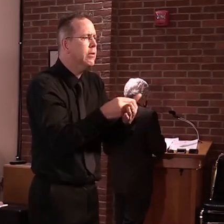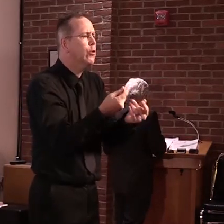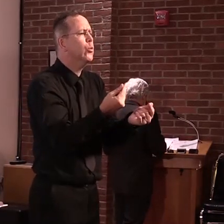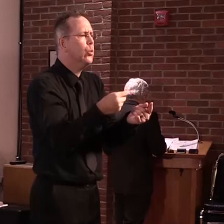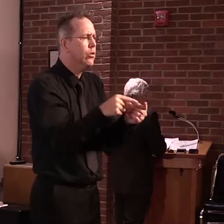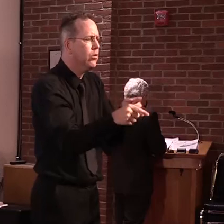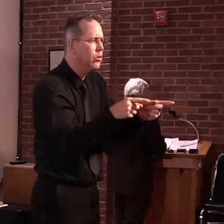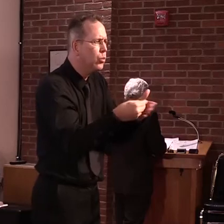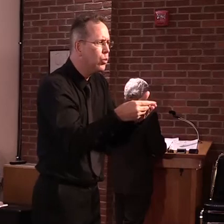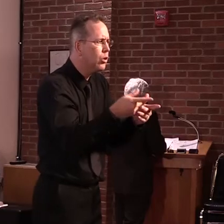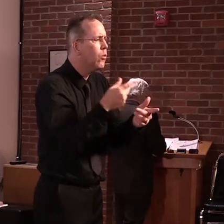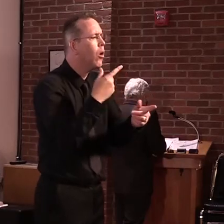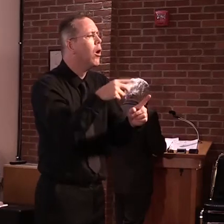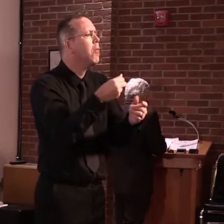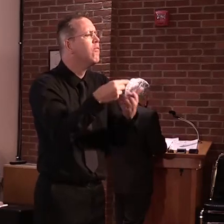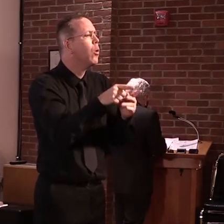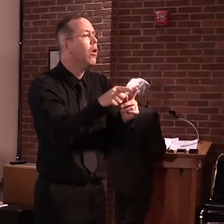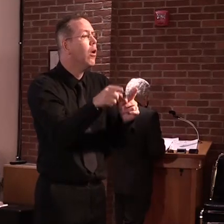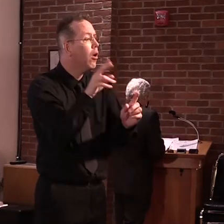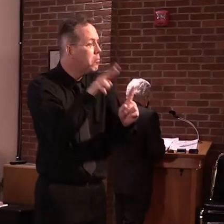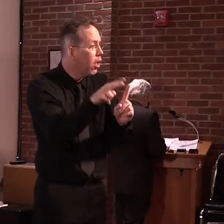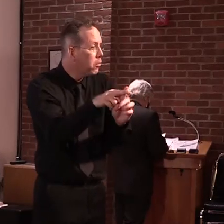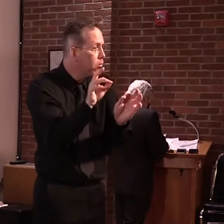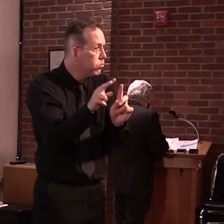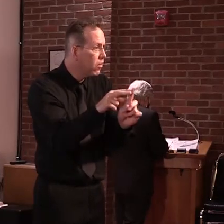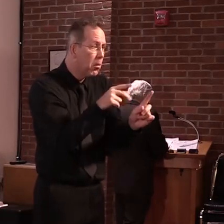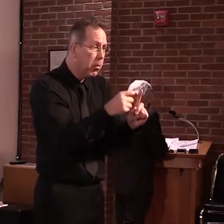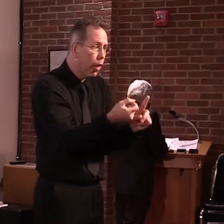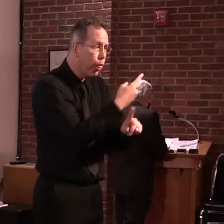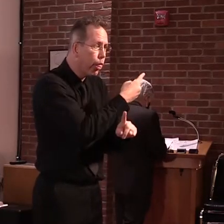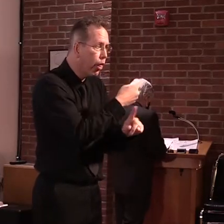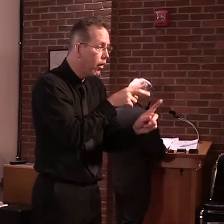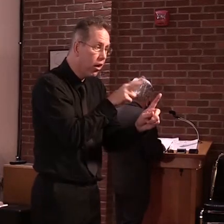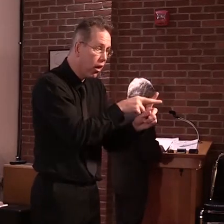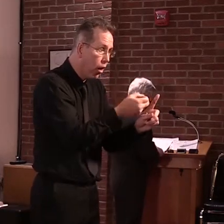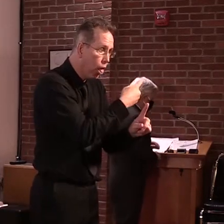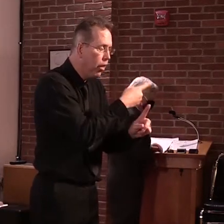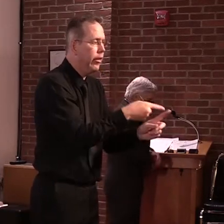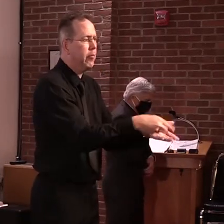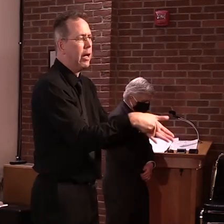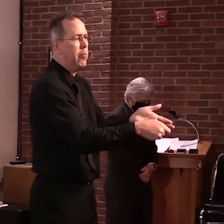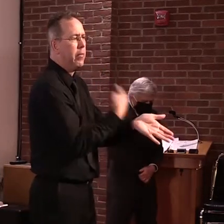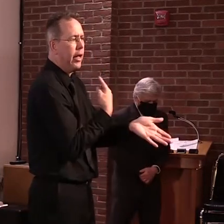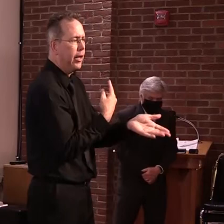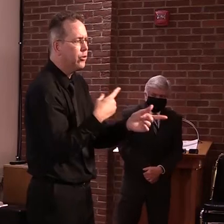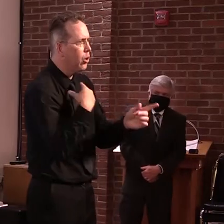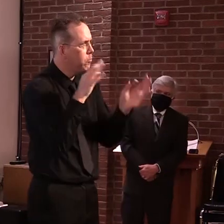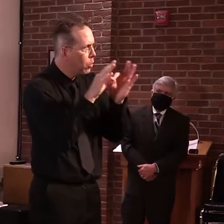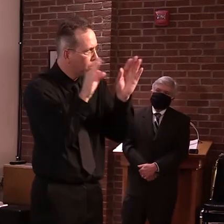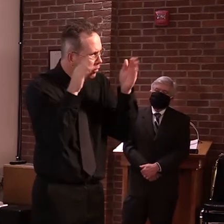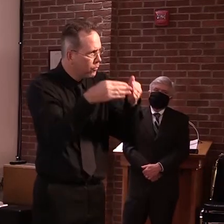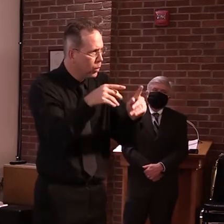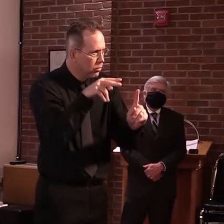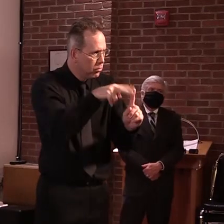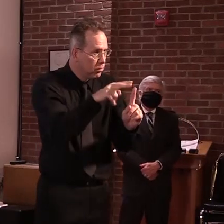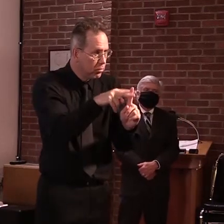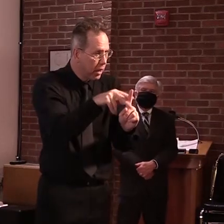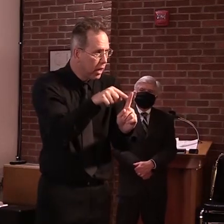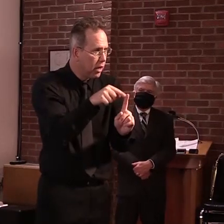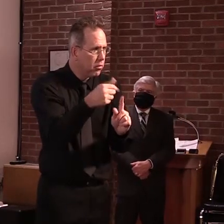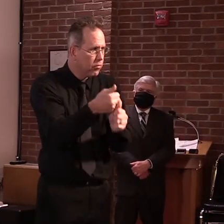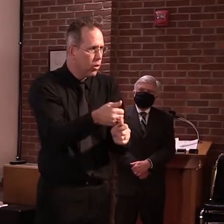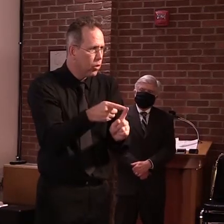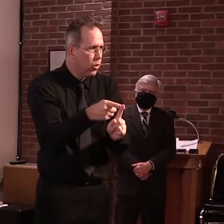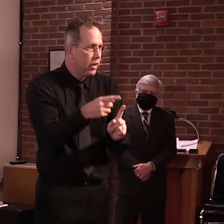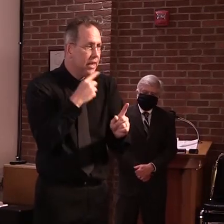to fulfill any budget shortfalls. It has to be for COVID-related expenses. And that's the guidance we're moving forward with.